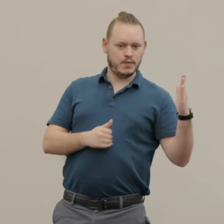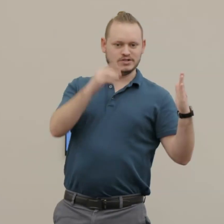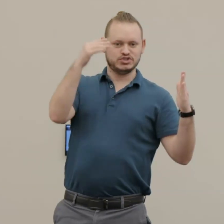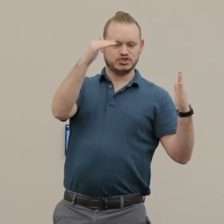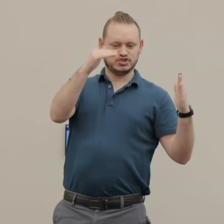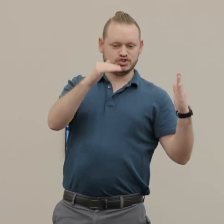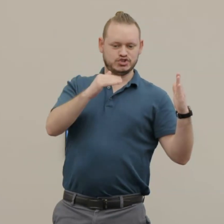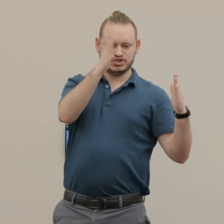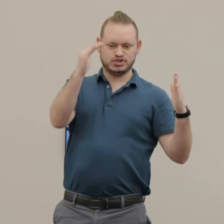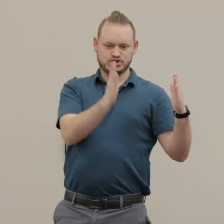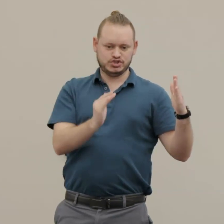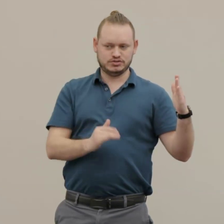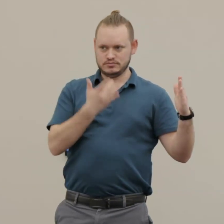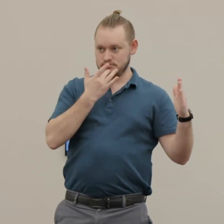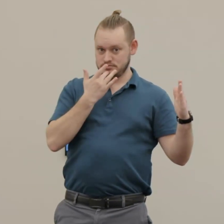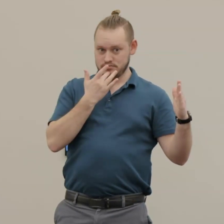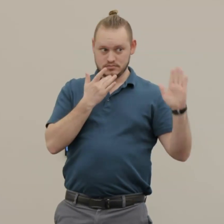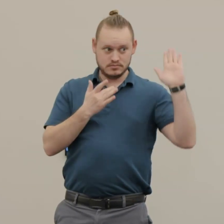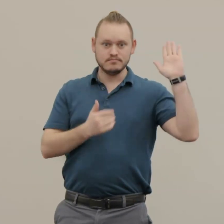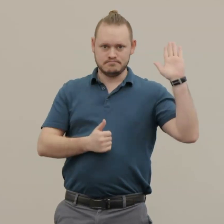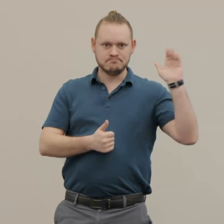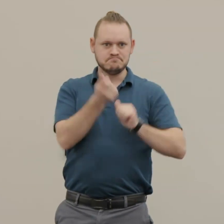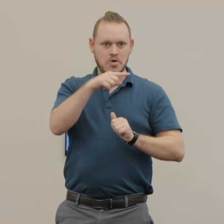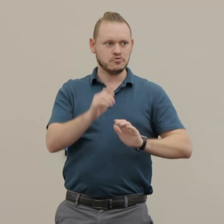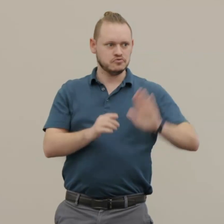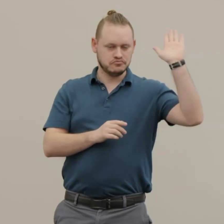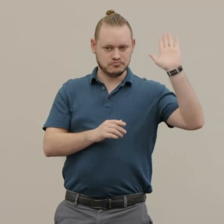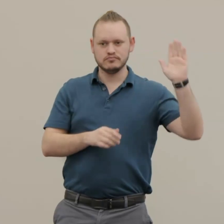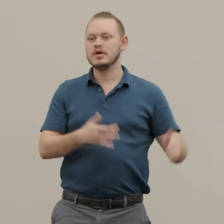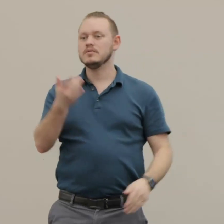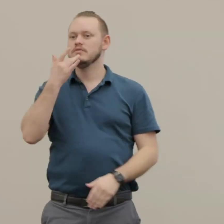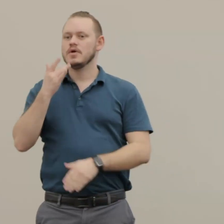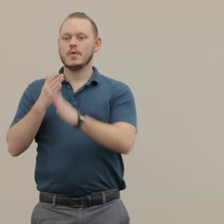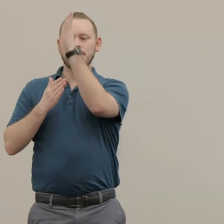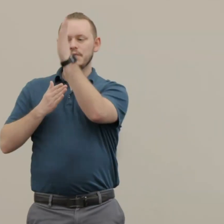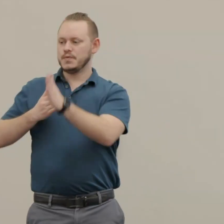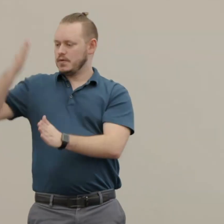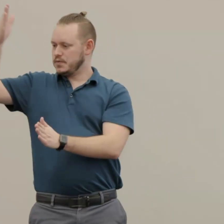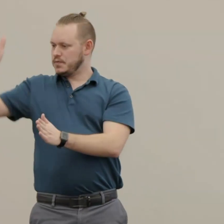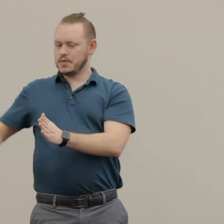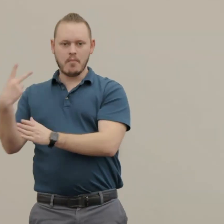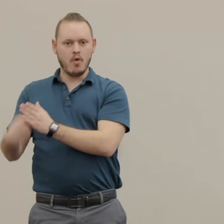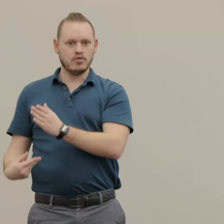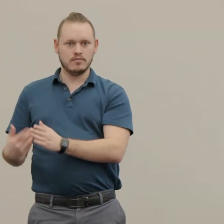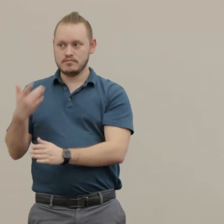justified, right ragged? Okay, and who prefers nice edges on either side?